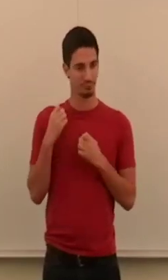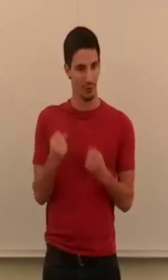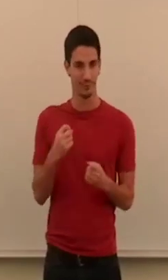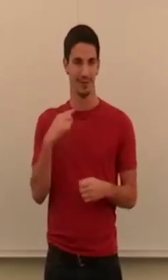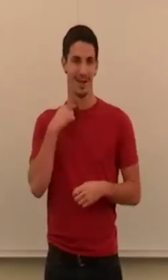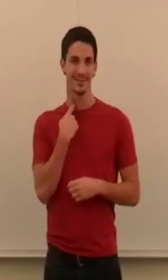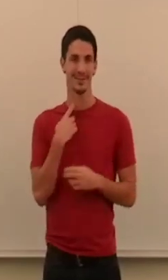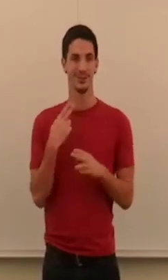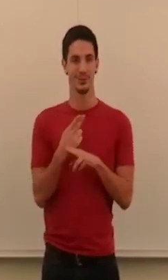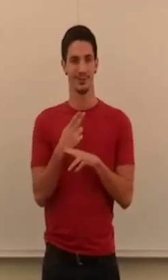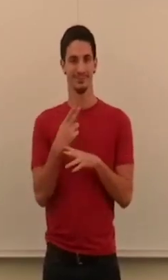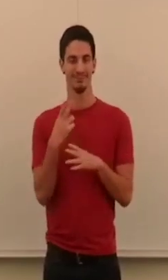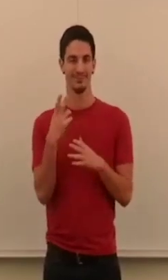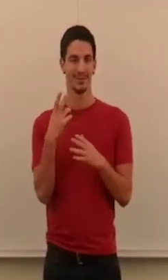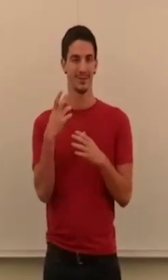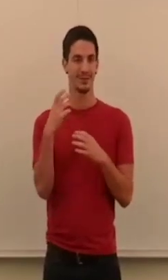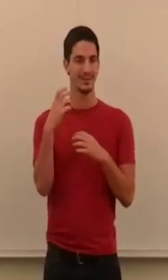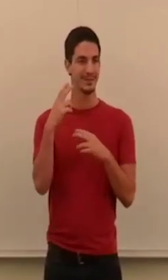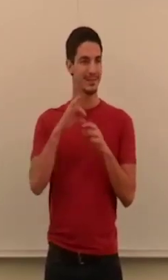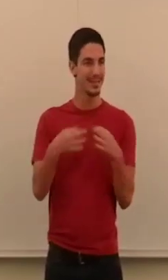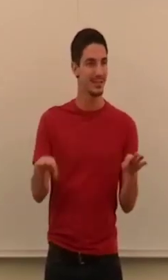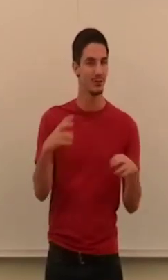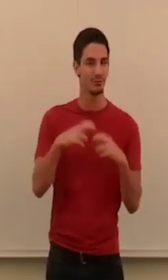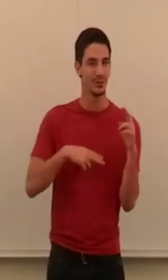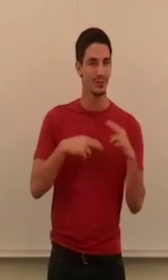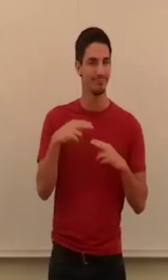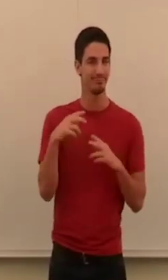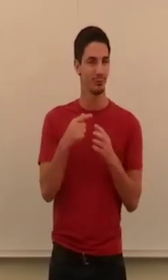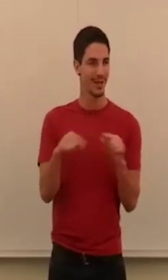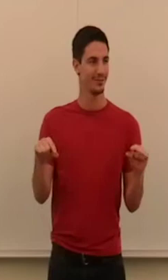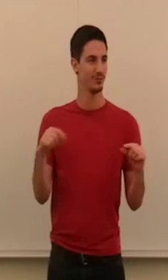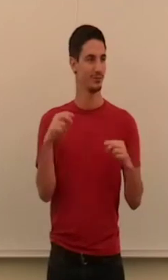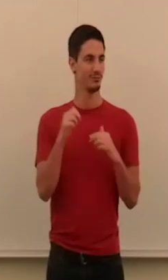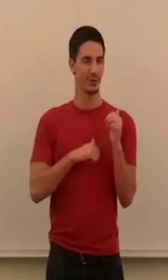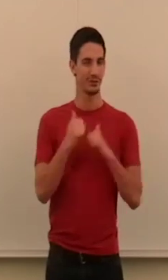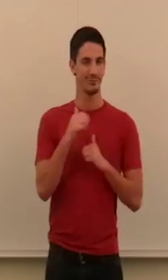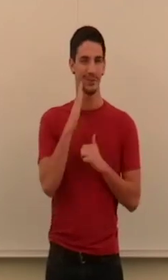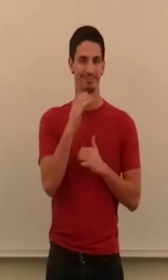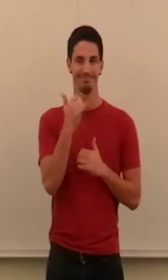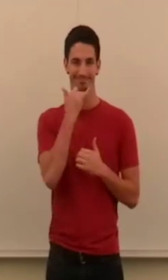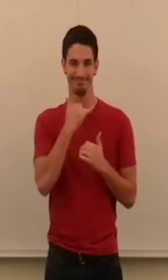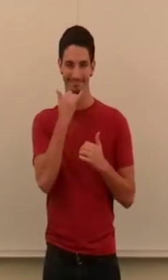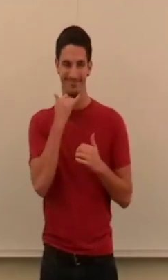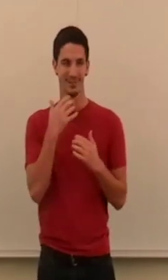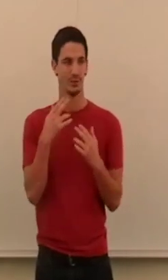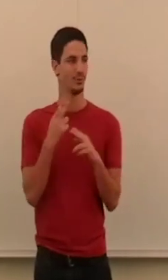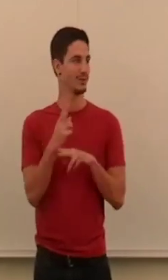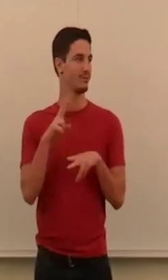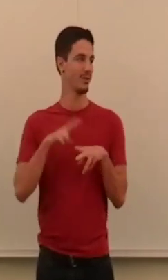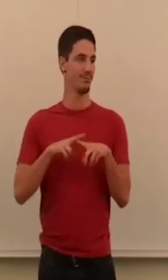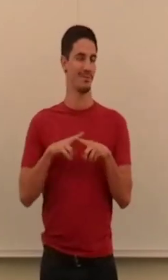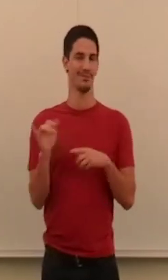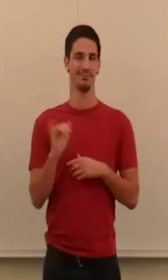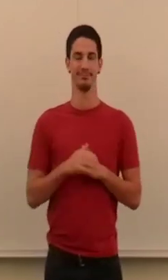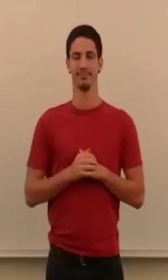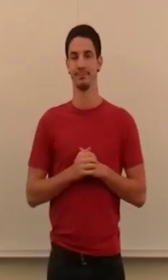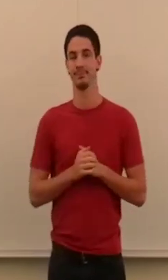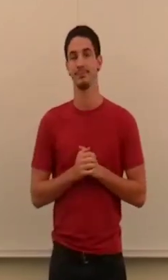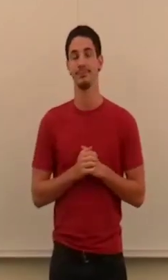improper grammatical structure and make frequent mistakes when selecting vocabulary. Typically, your sentence structure is